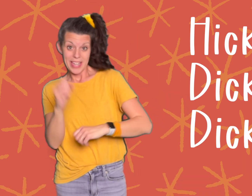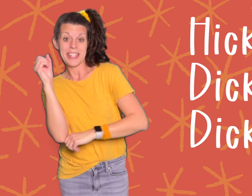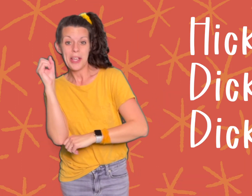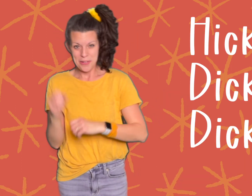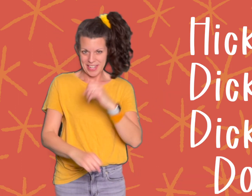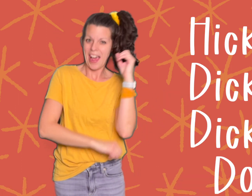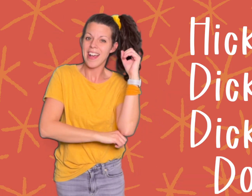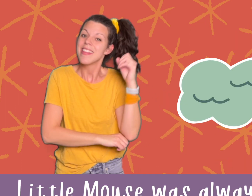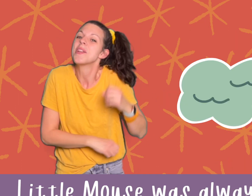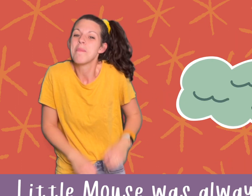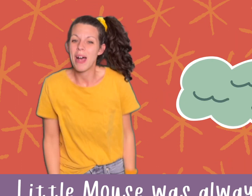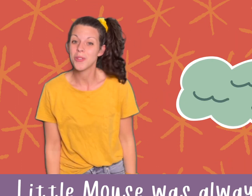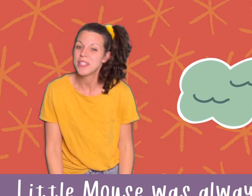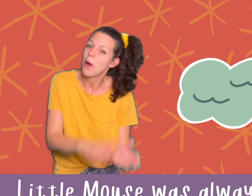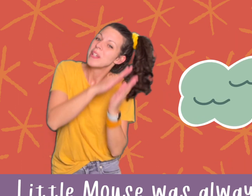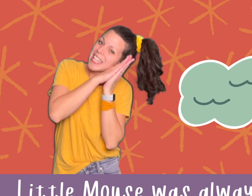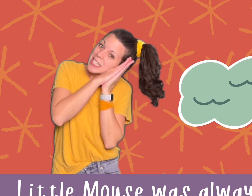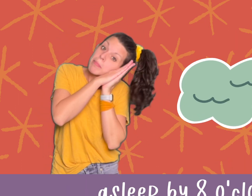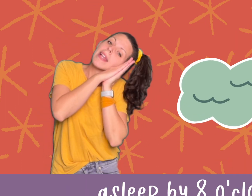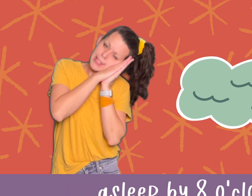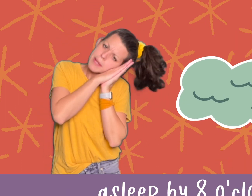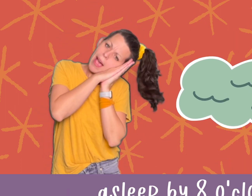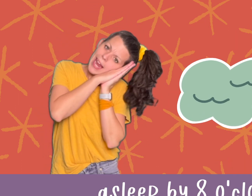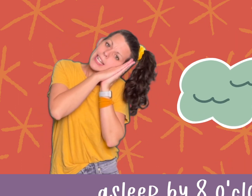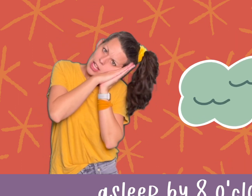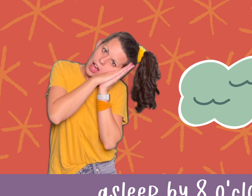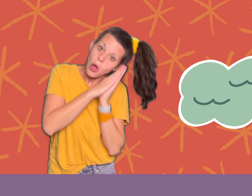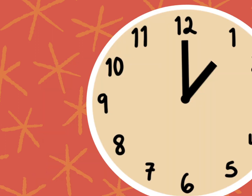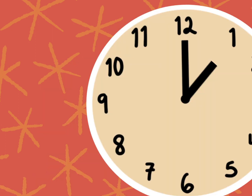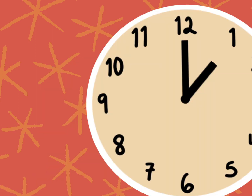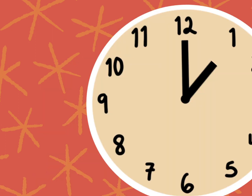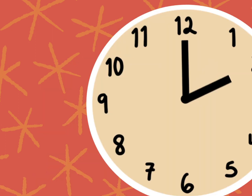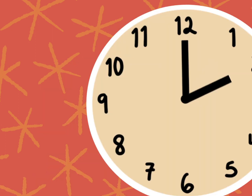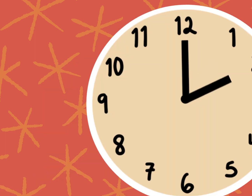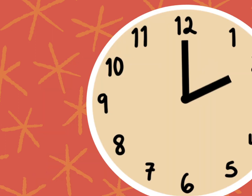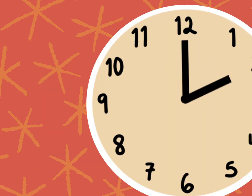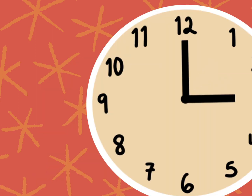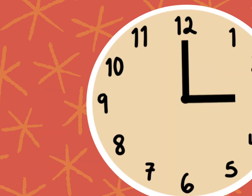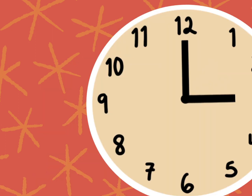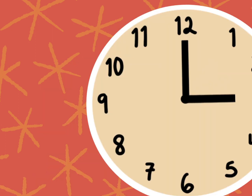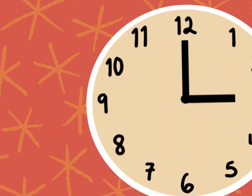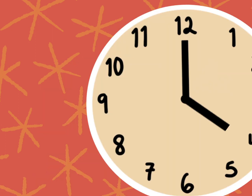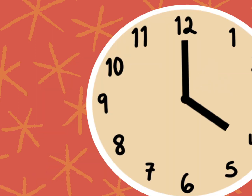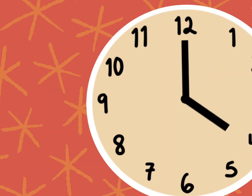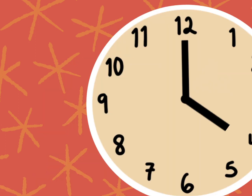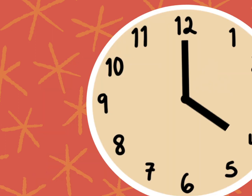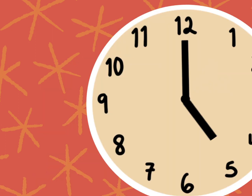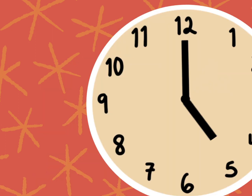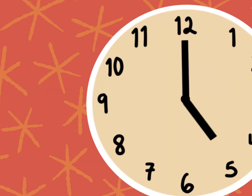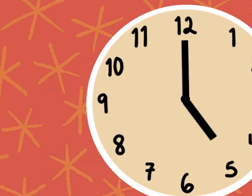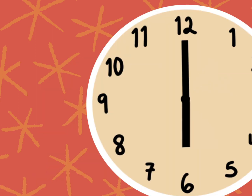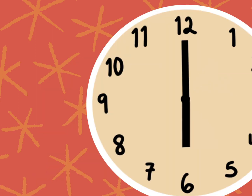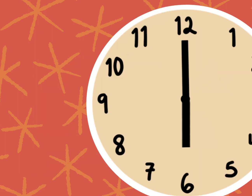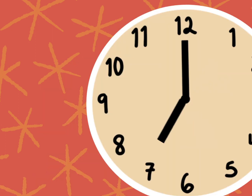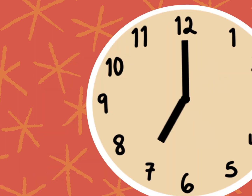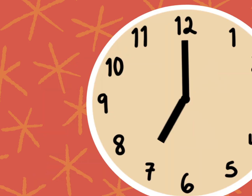dickory dock. Little mouse was always in his bed asleep by eight o'clock. One, two, three, four, five, six, seven,